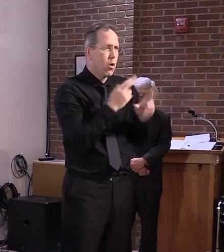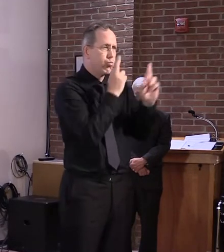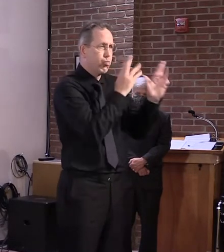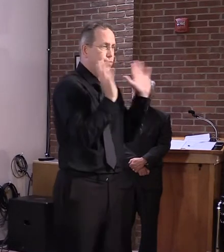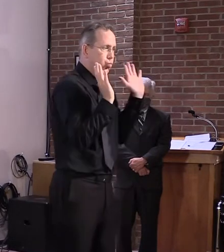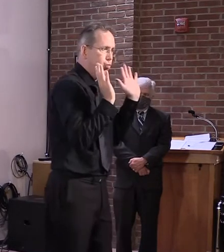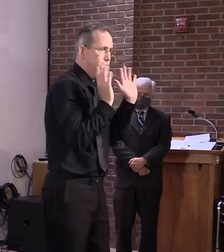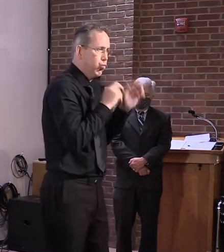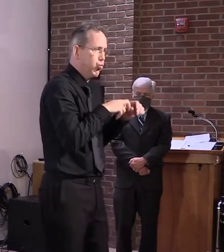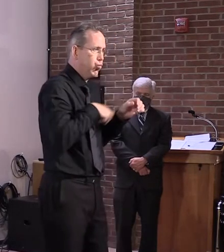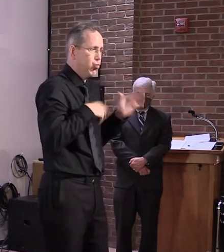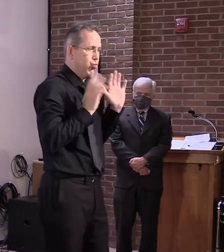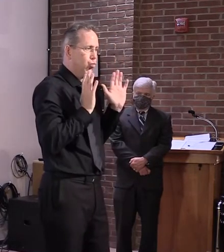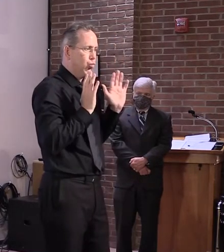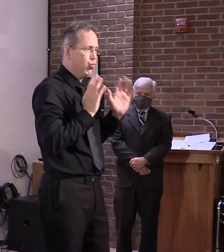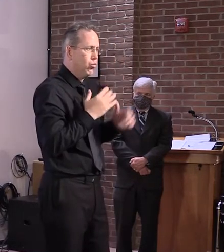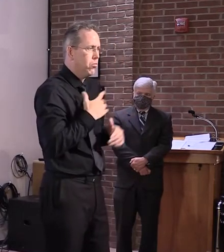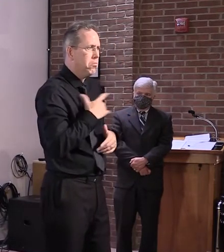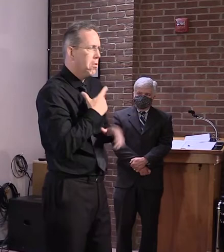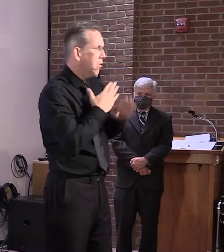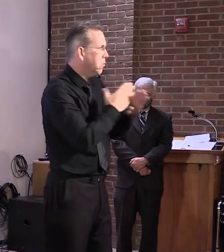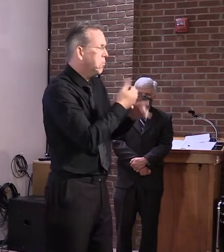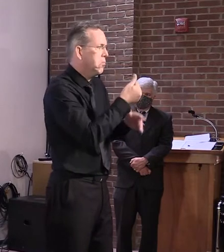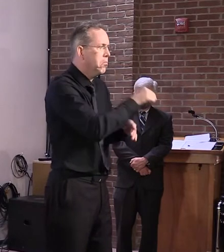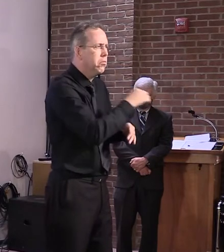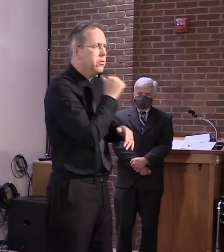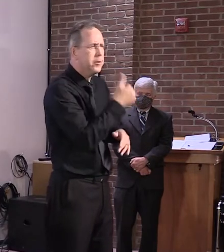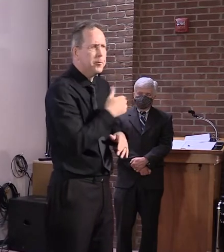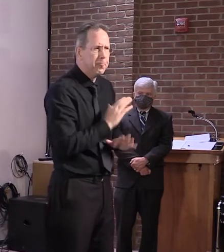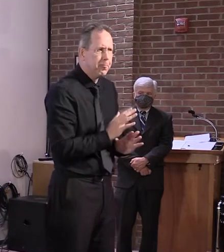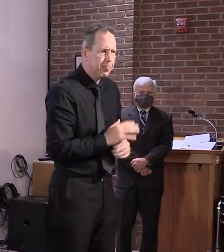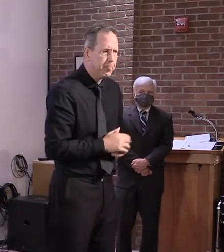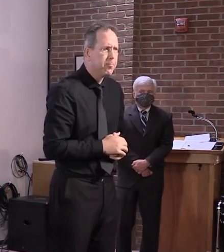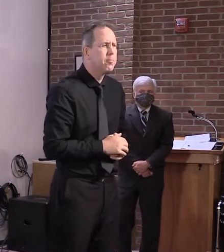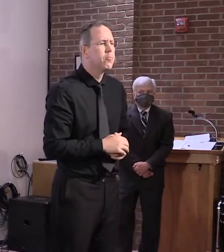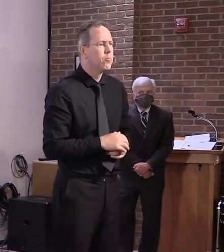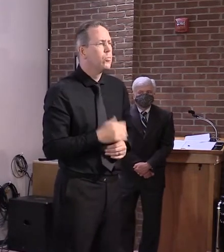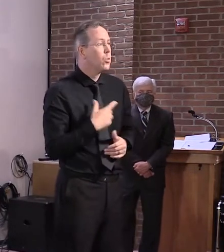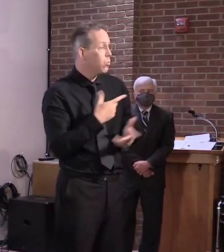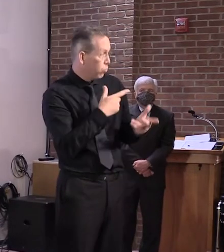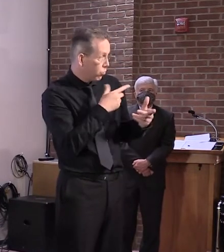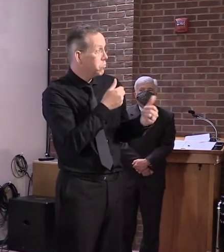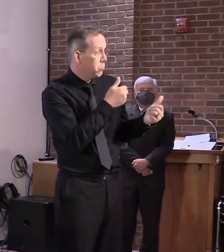I won't be standing in the way of this bill coming into law.